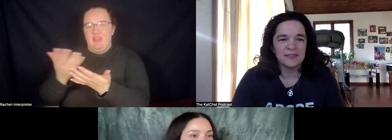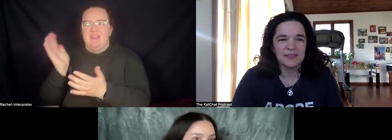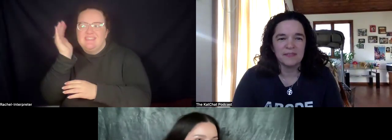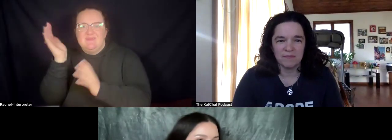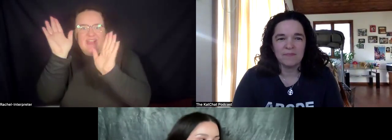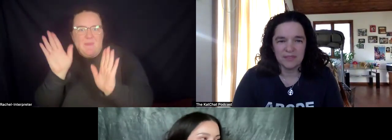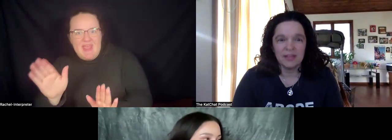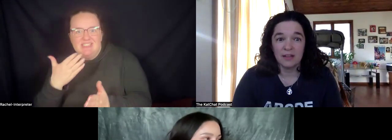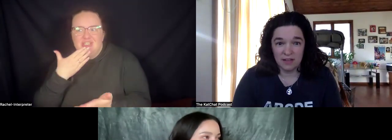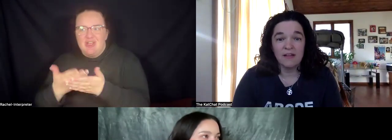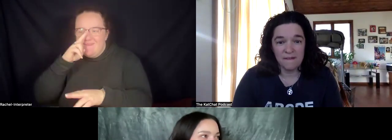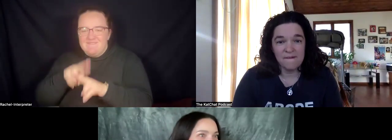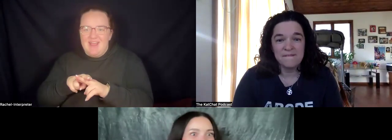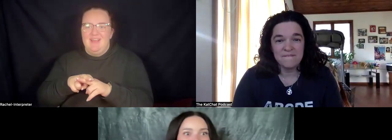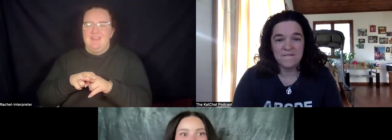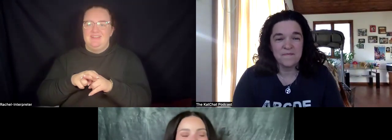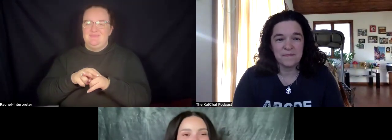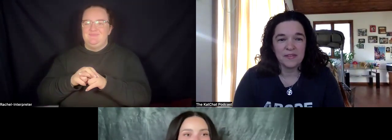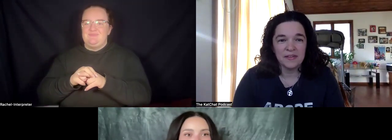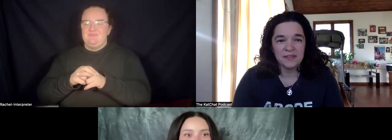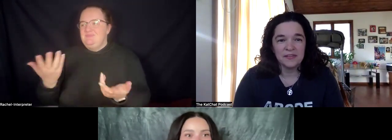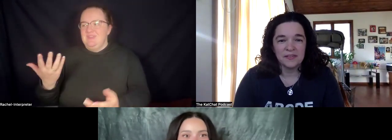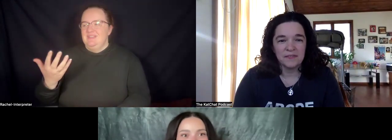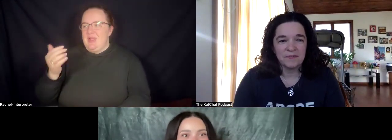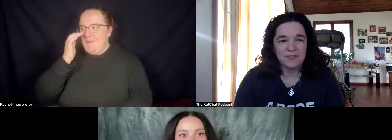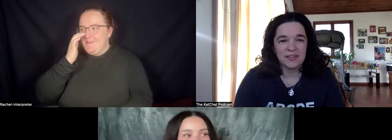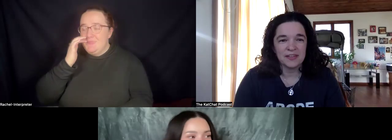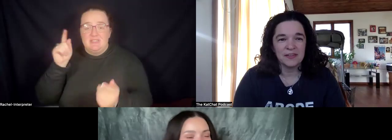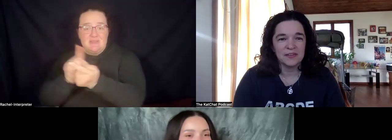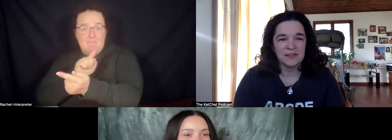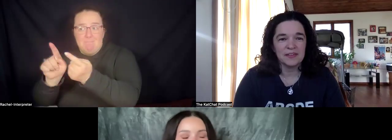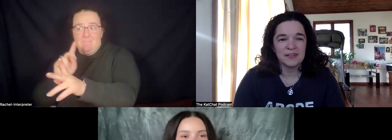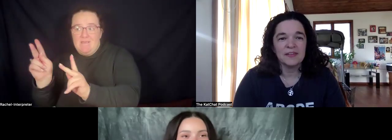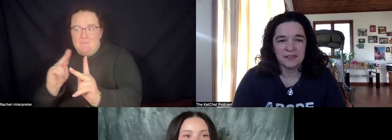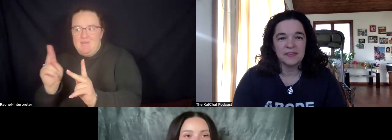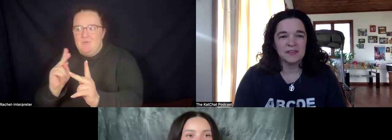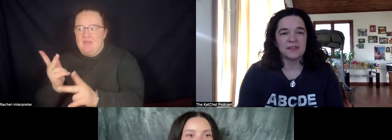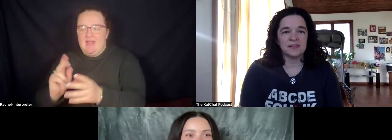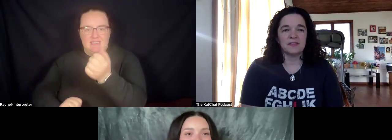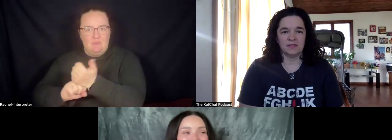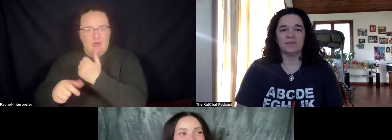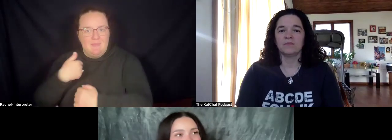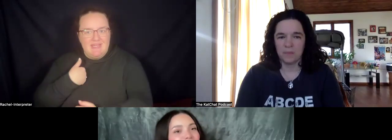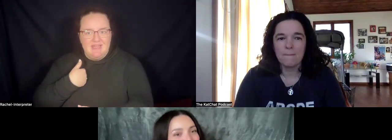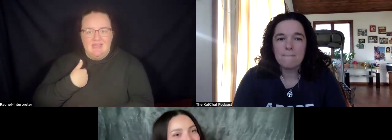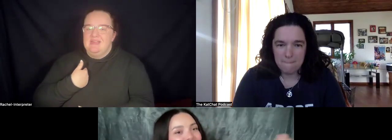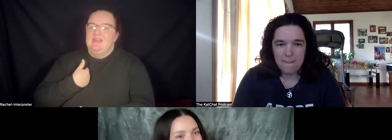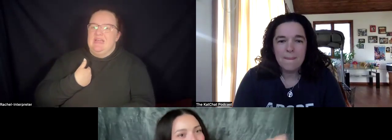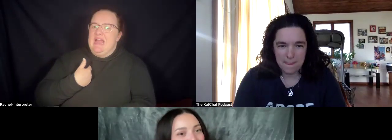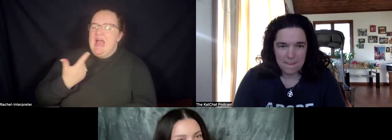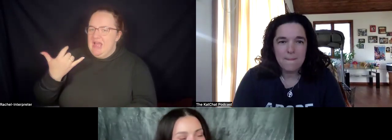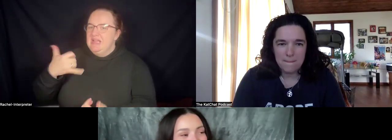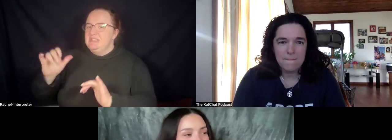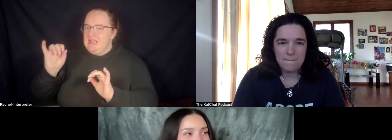amazing, such good fun. And yeah, to just meet the faces that support me along the way. I think I still have